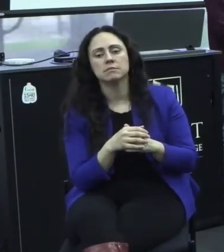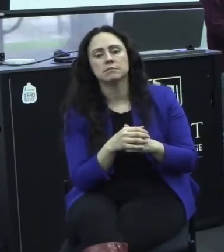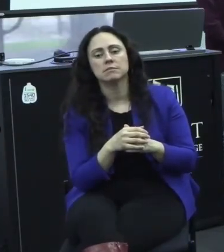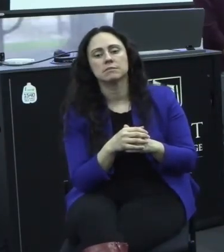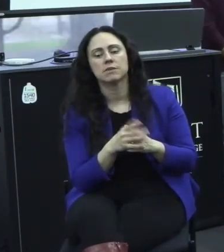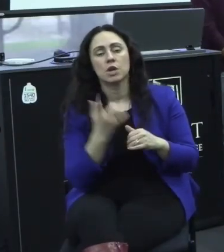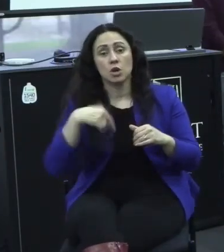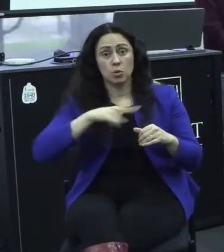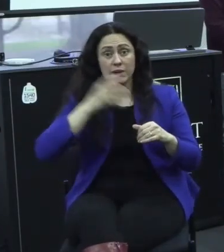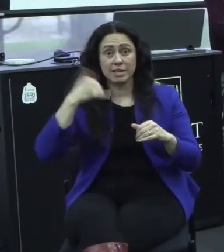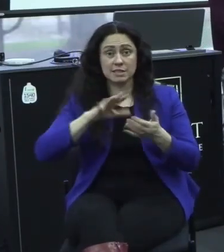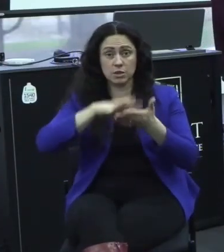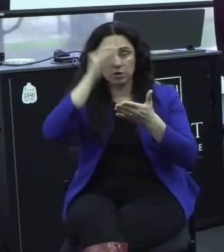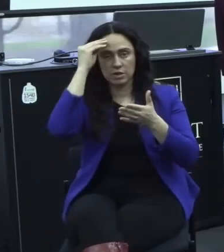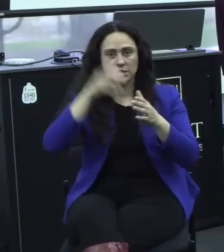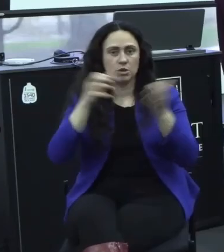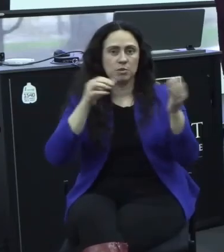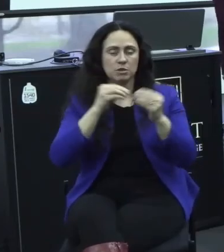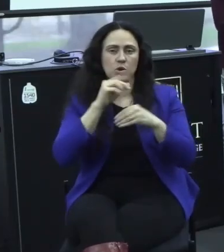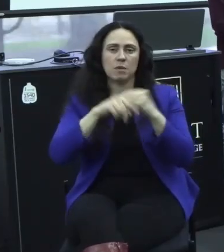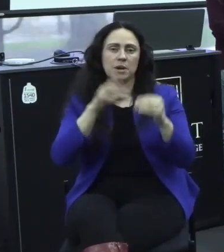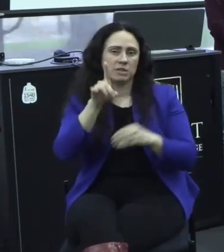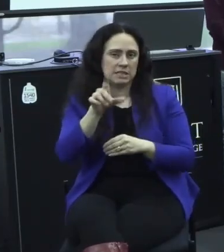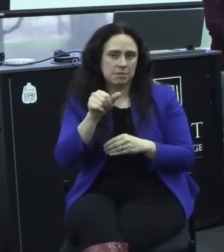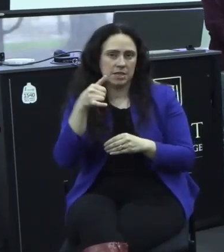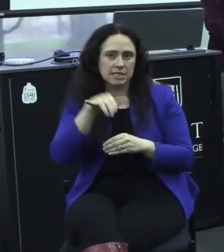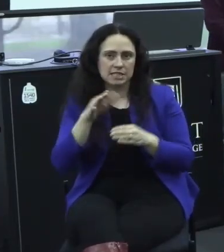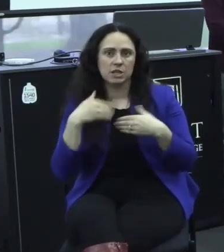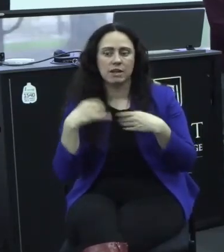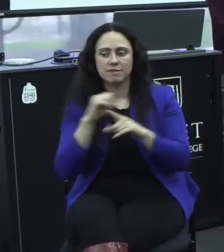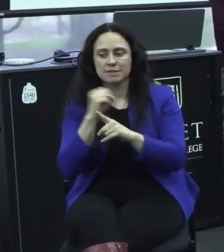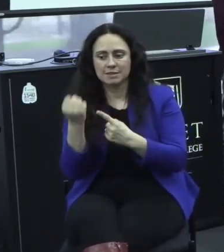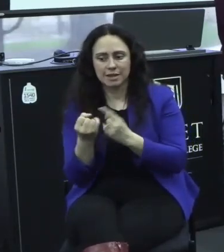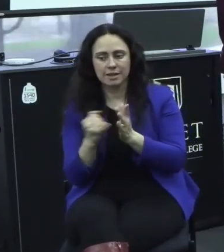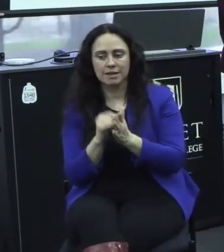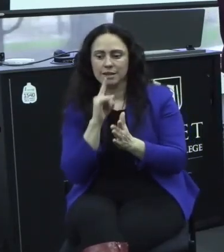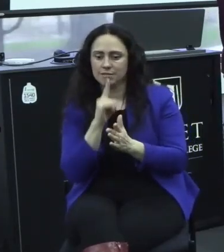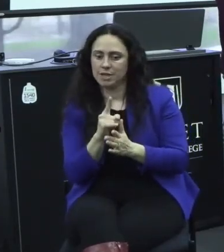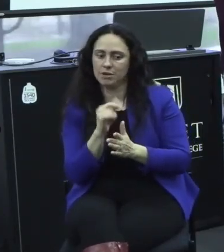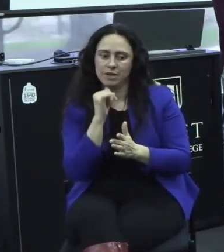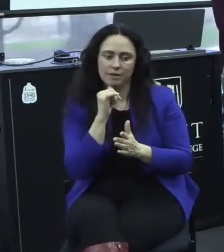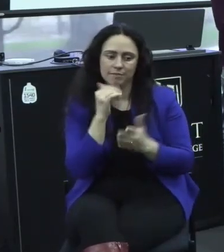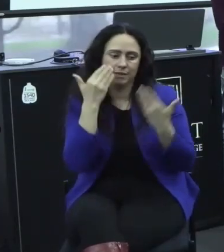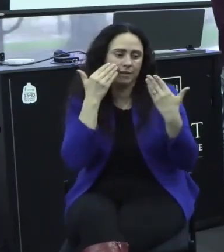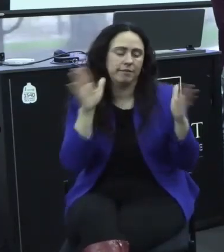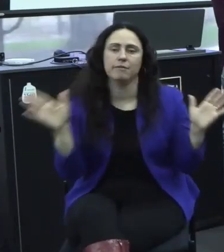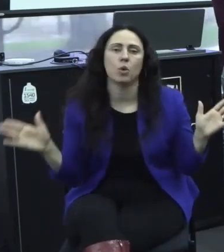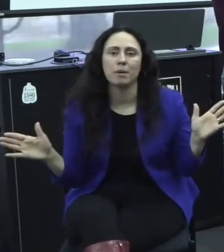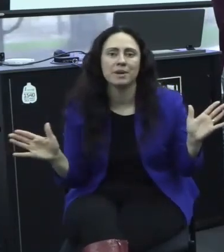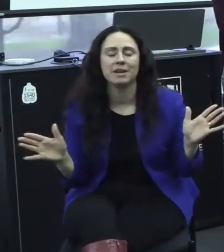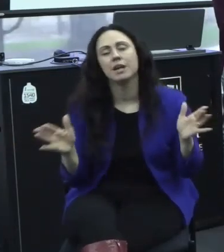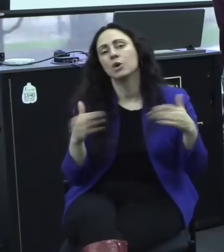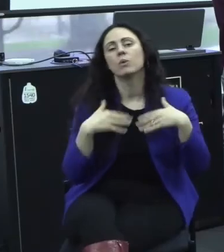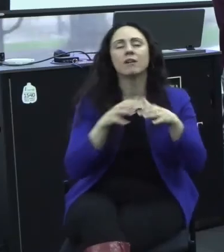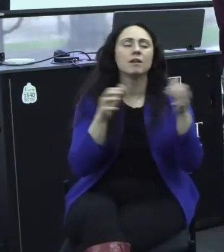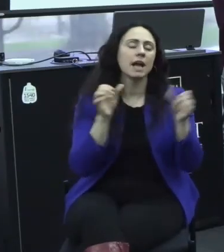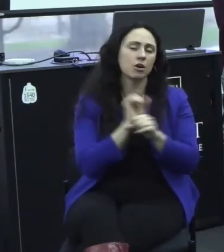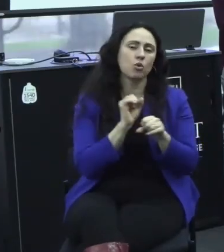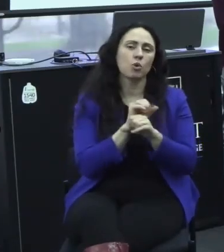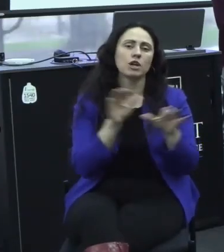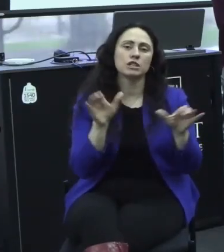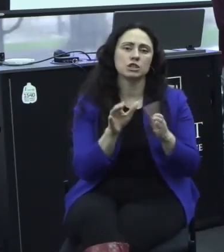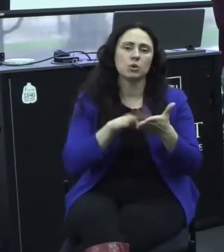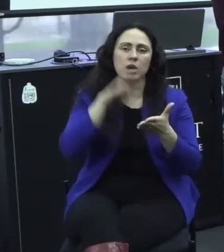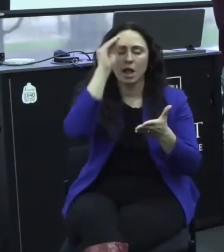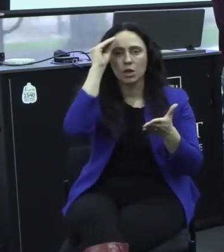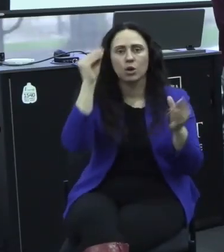we are still learning so much more about disability. We still have a society that's very uninformed. And we have a lot of work to do to